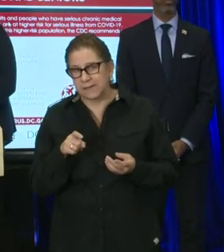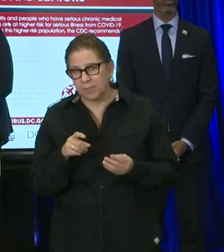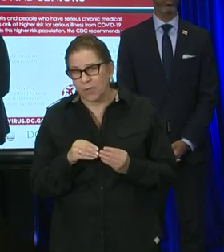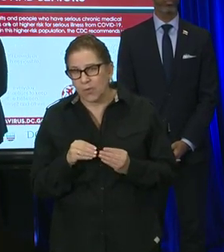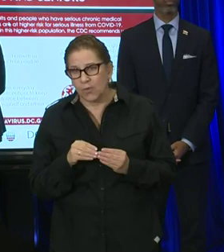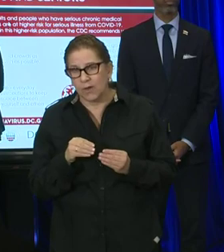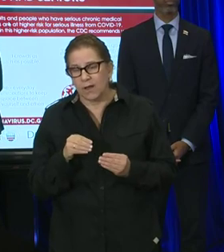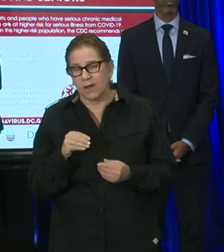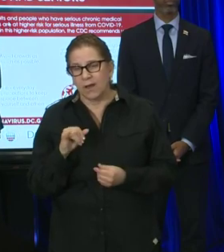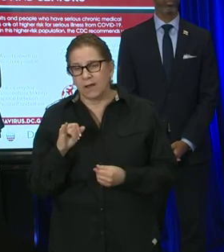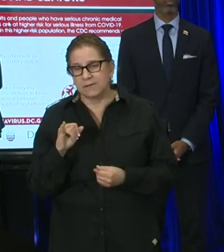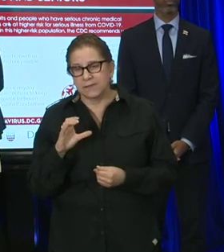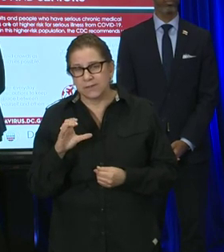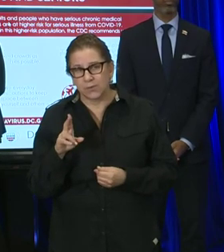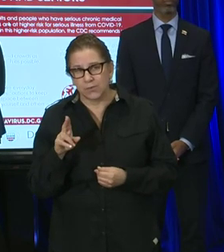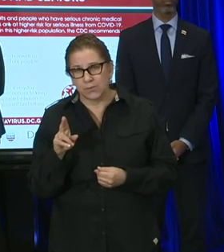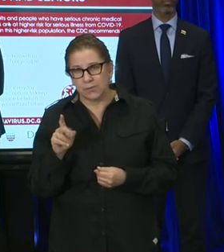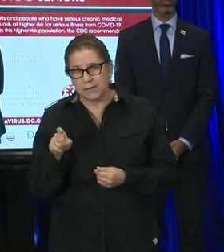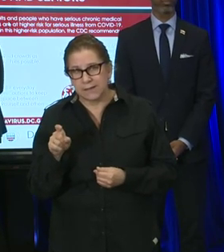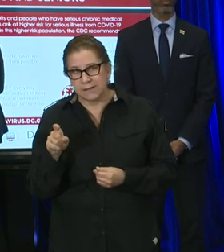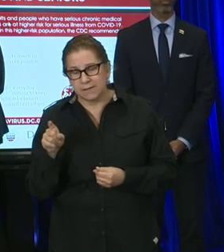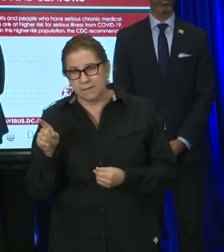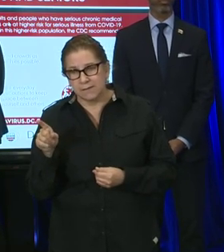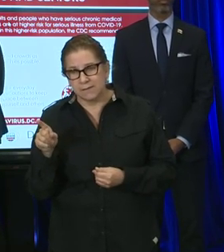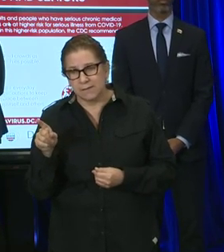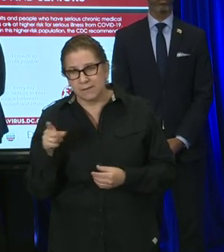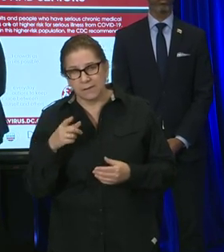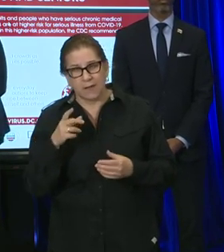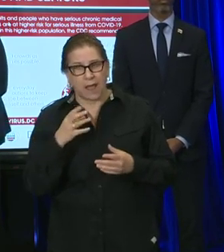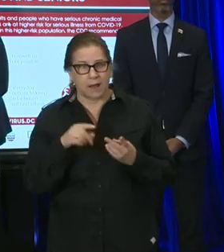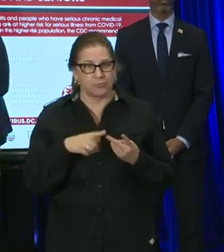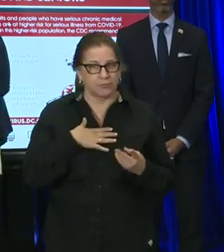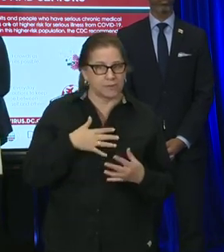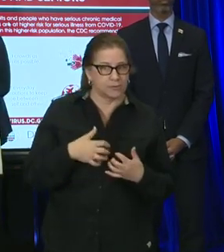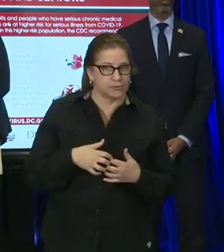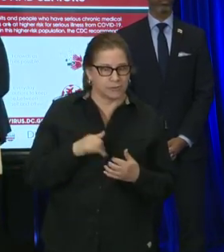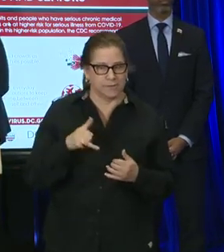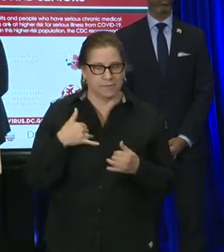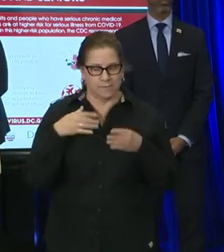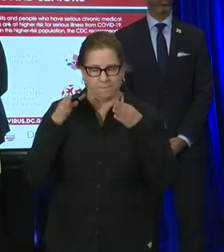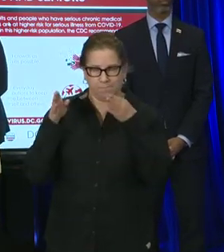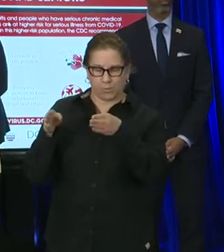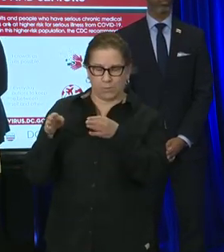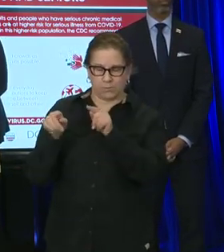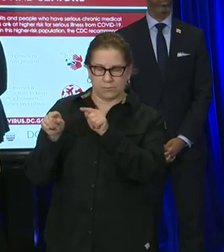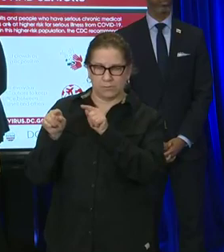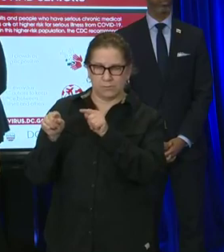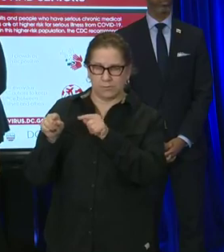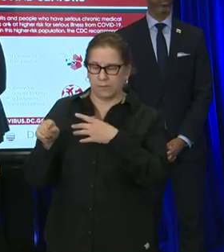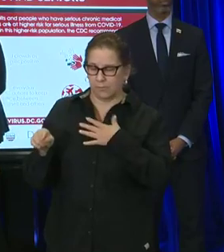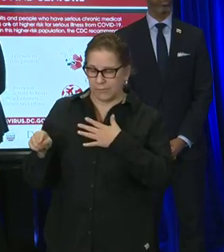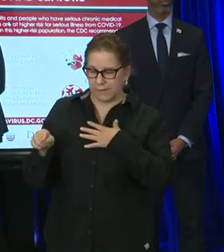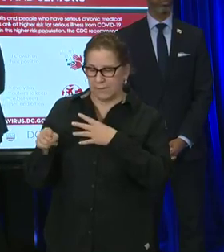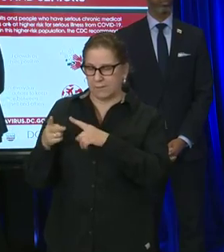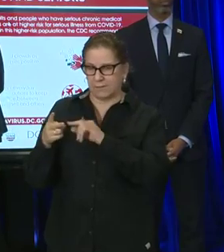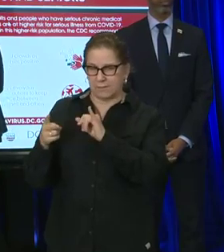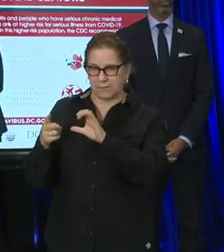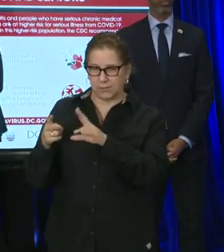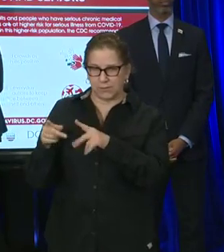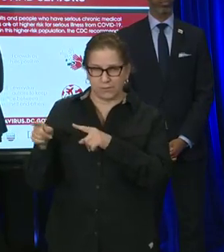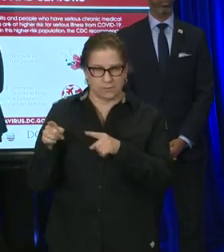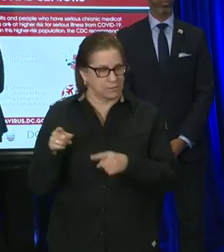care capacity or ventilator assistance capacity. Can you tell us how many ventilators the city has?